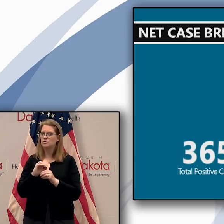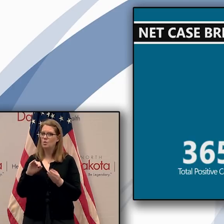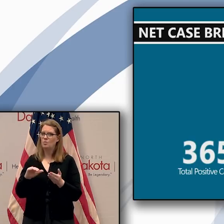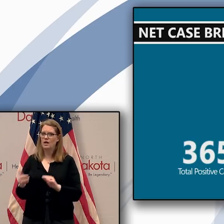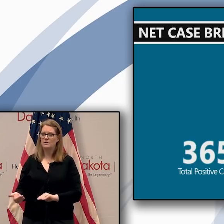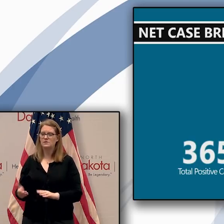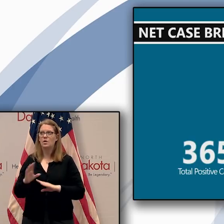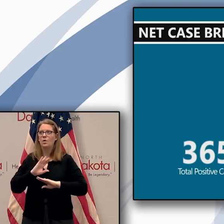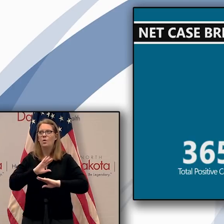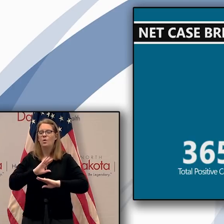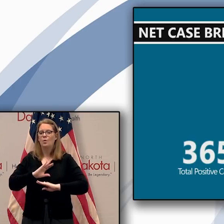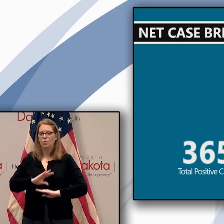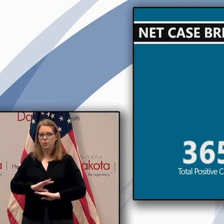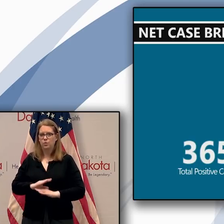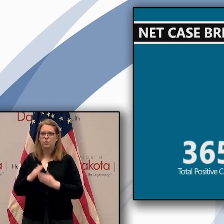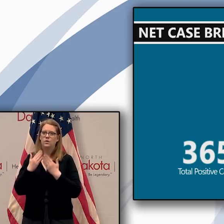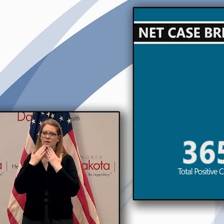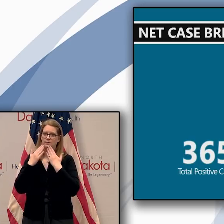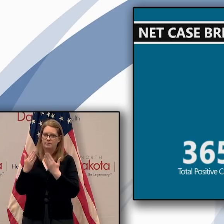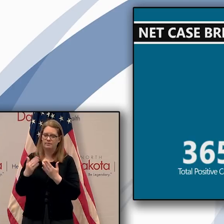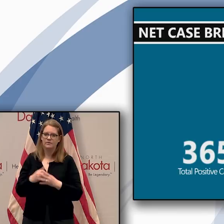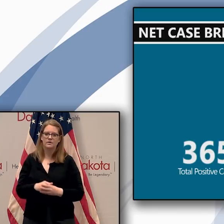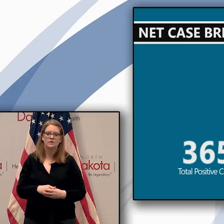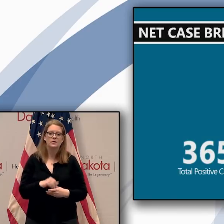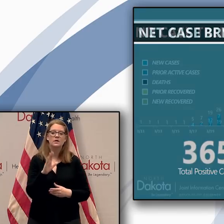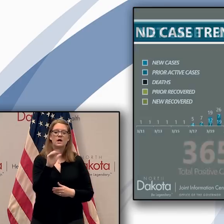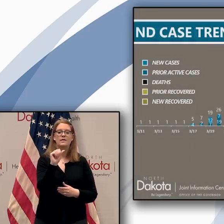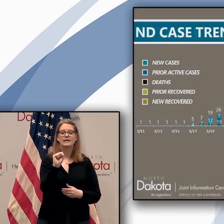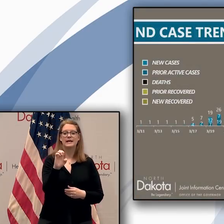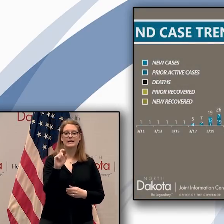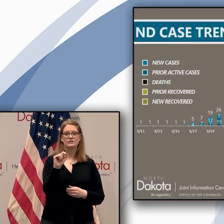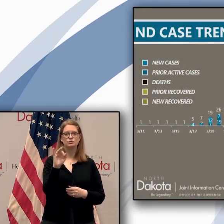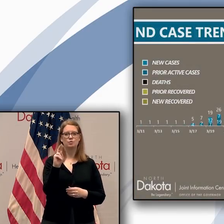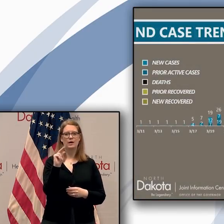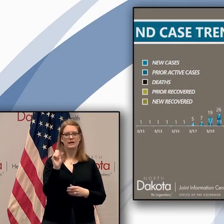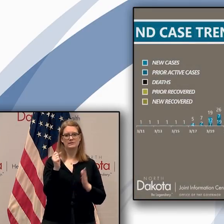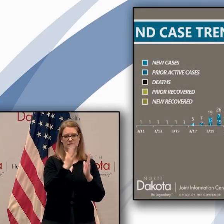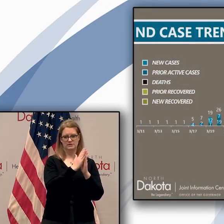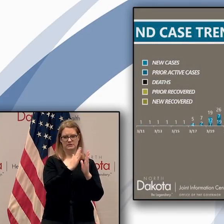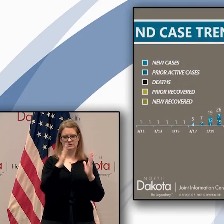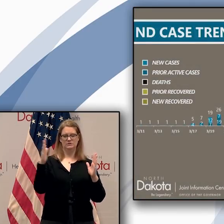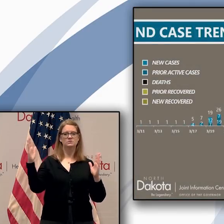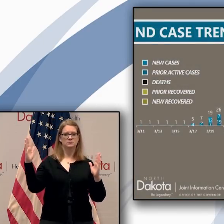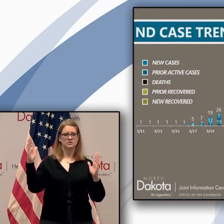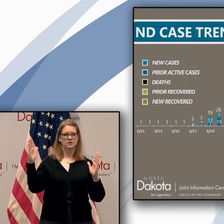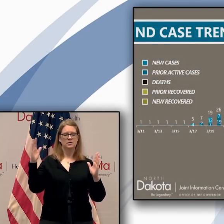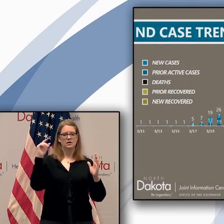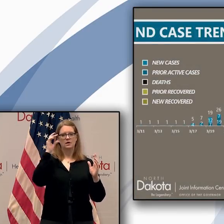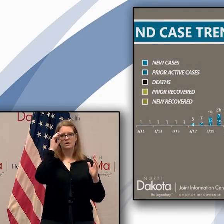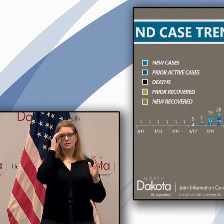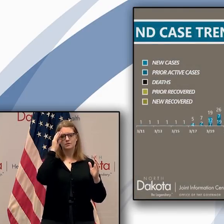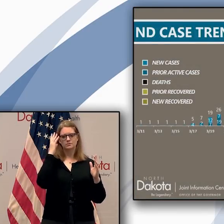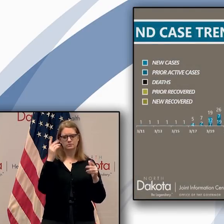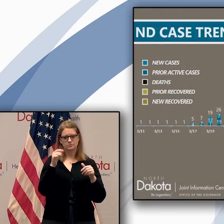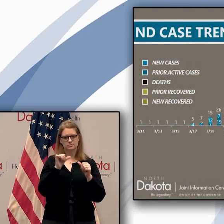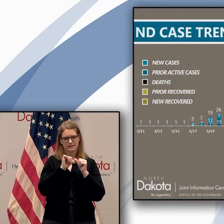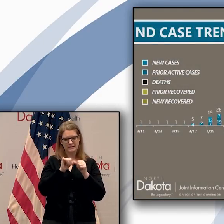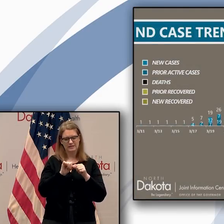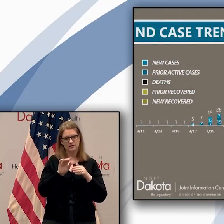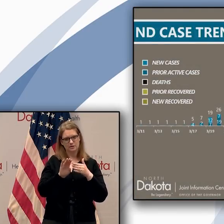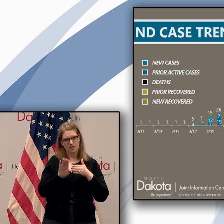news. On the case trends chart, which we show every day, updated for all of this, again shows we continue to